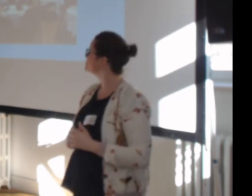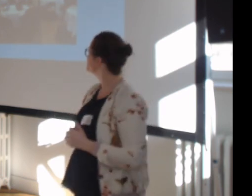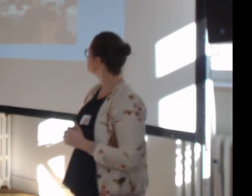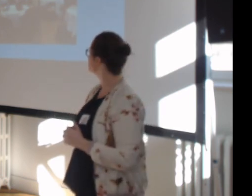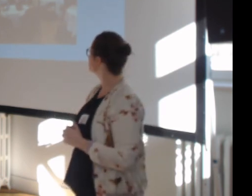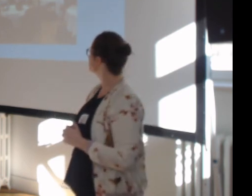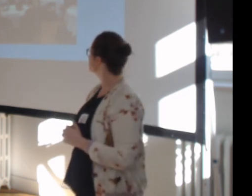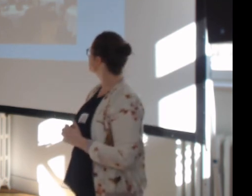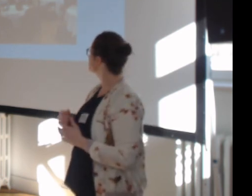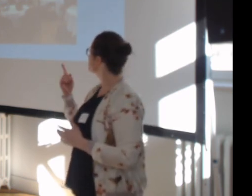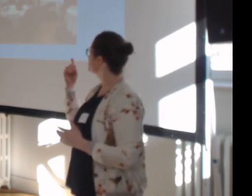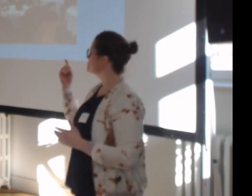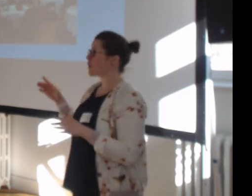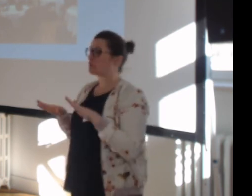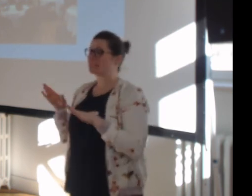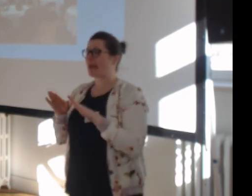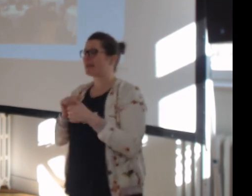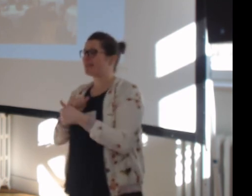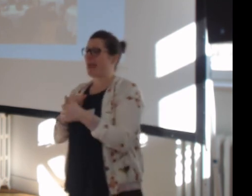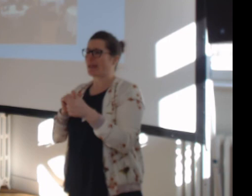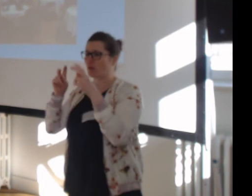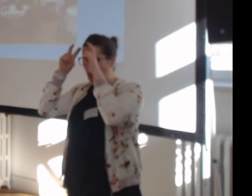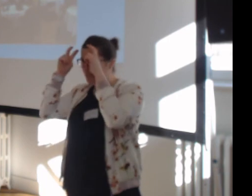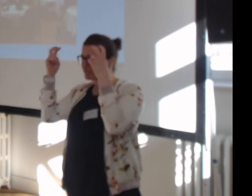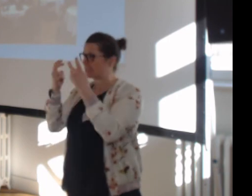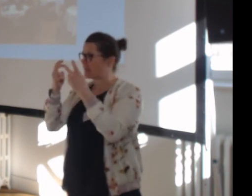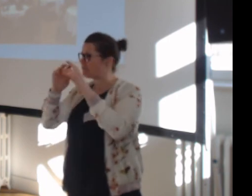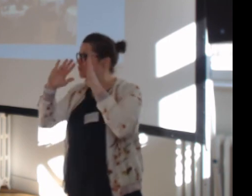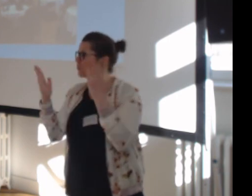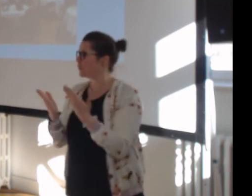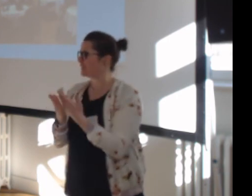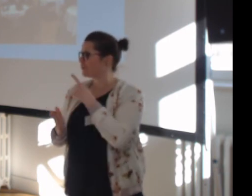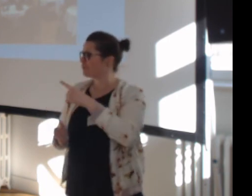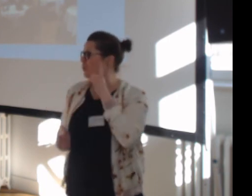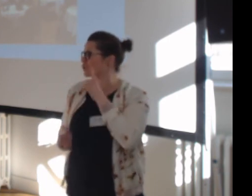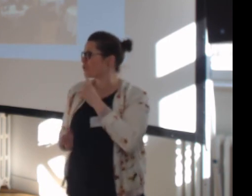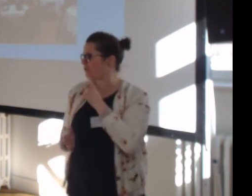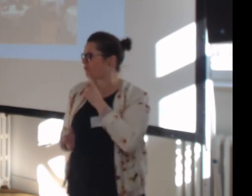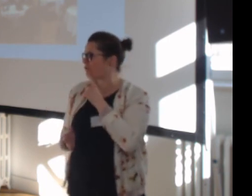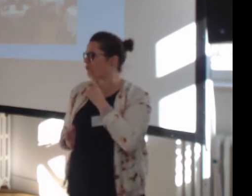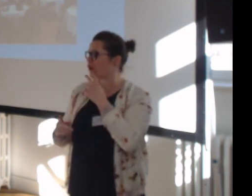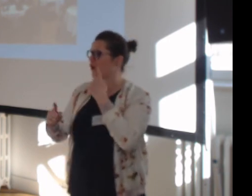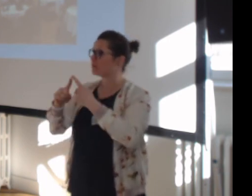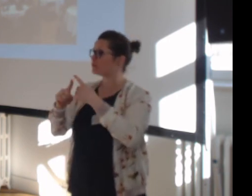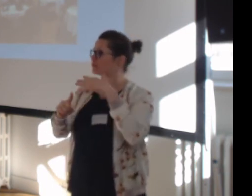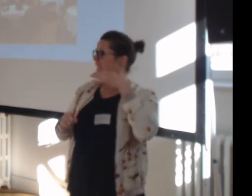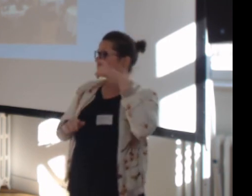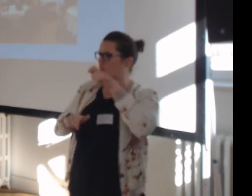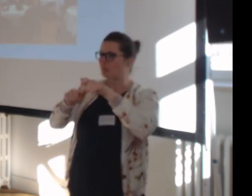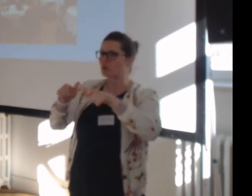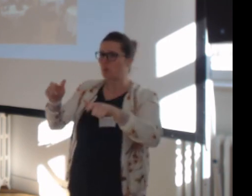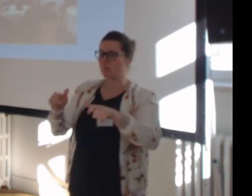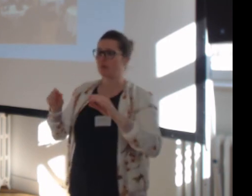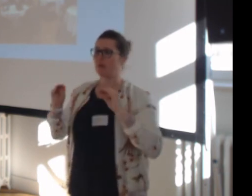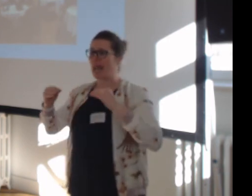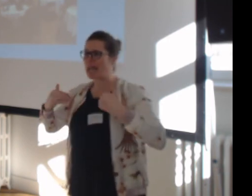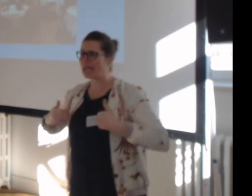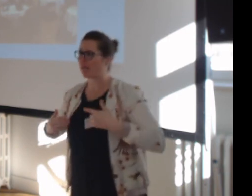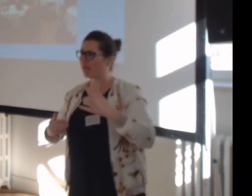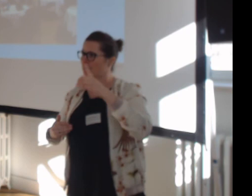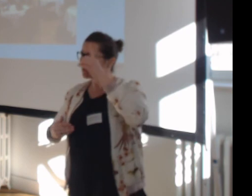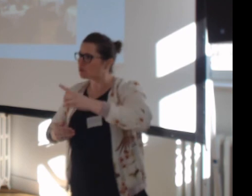is possibly the world's only university for deaf and hard of hearing people. The teachers,